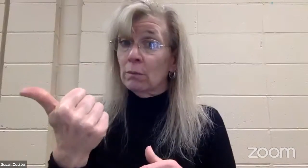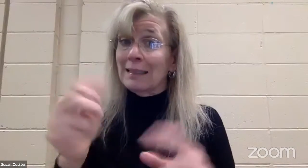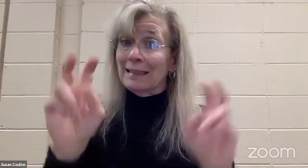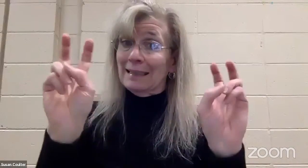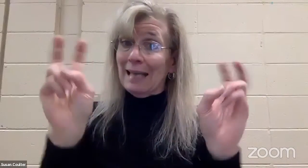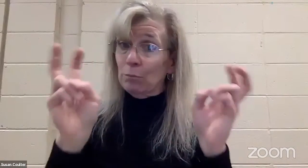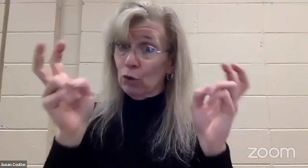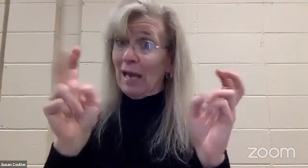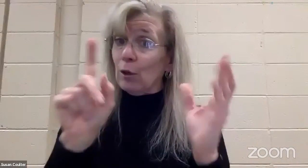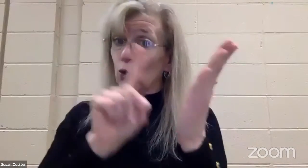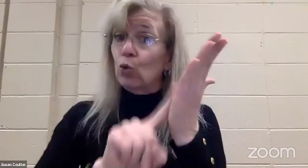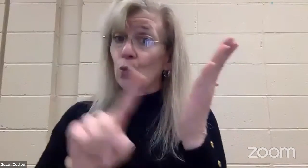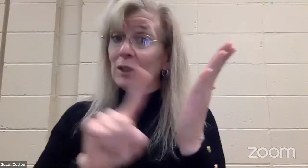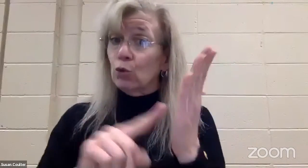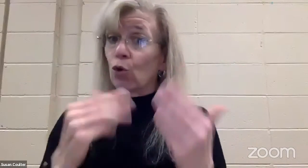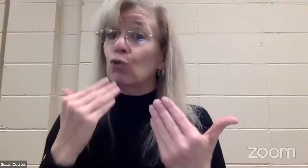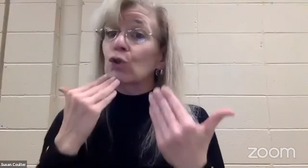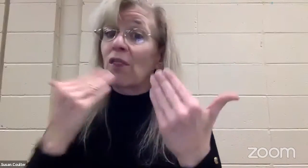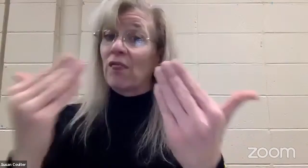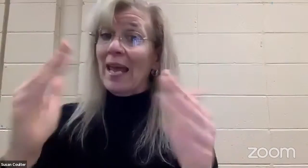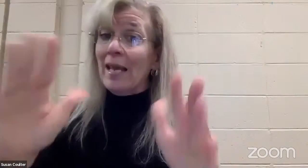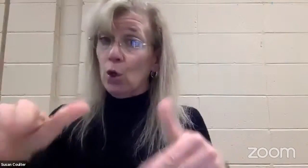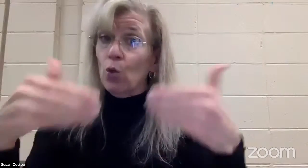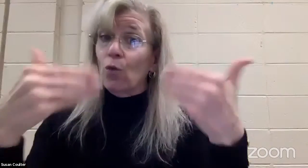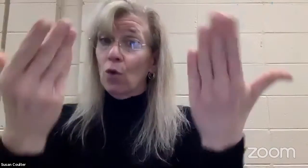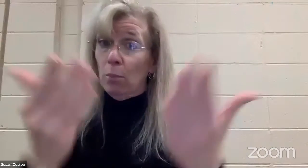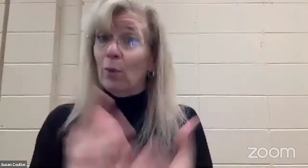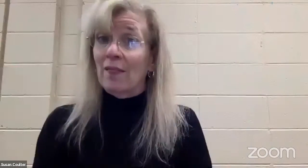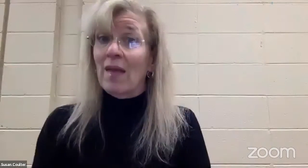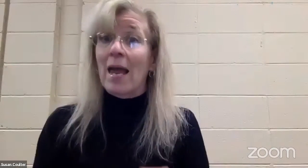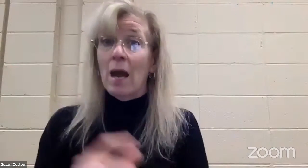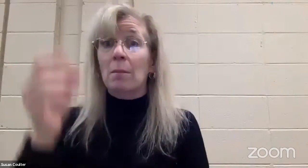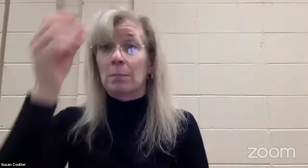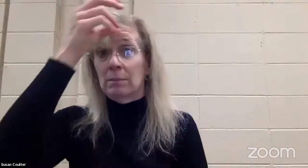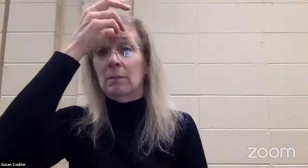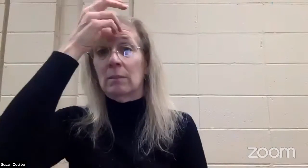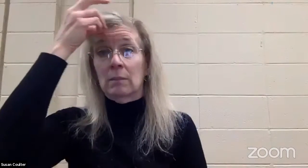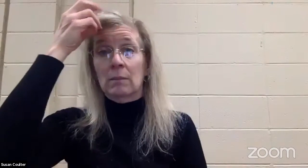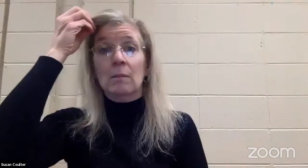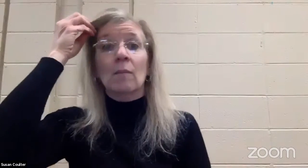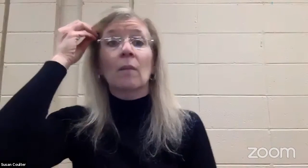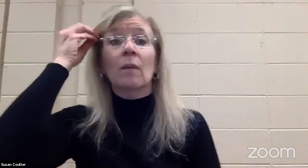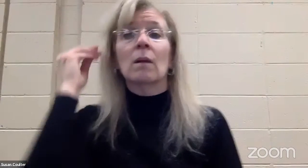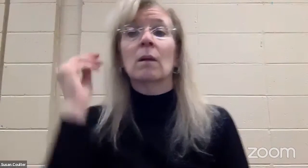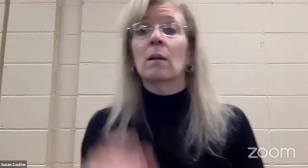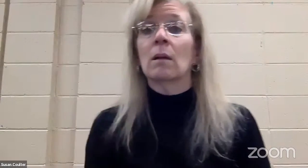another subject to research. Thank you for bringing that up.